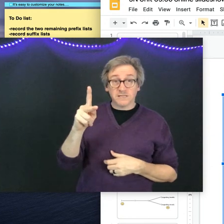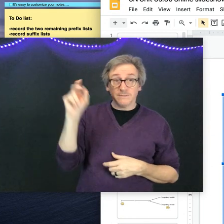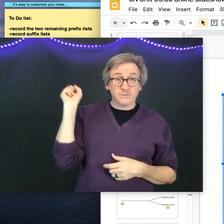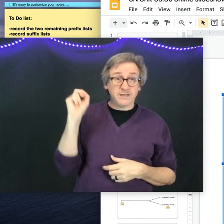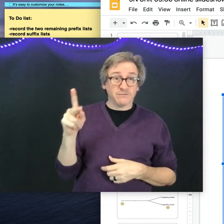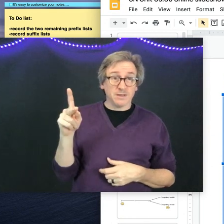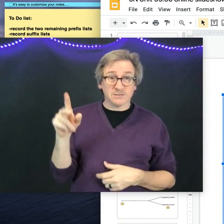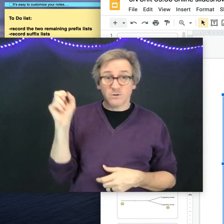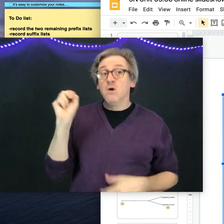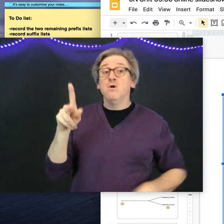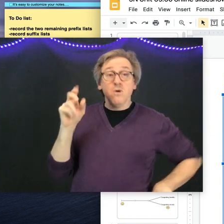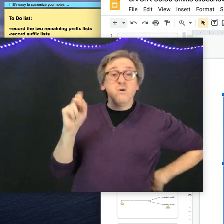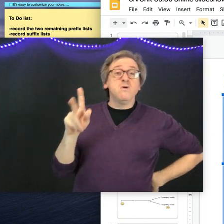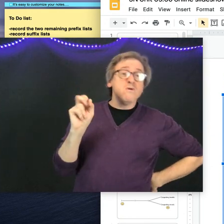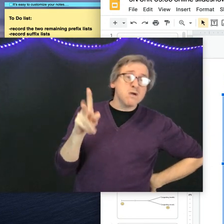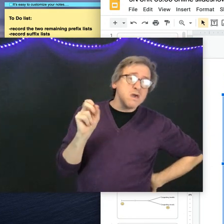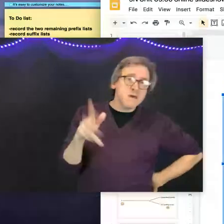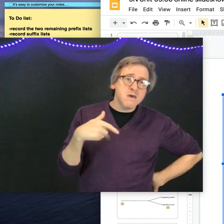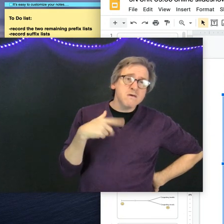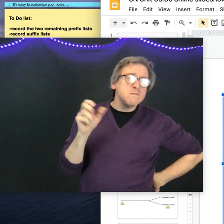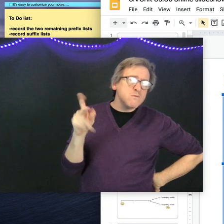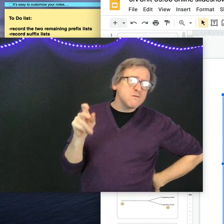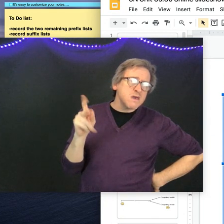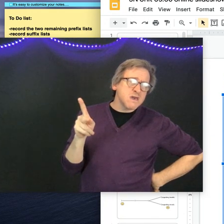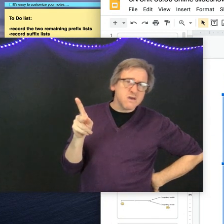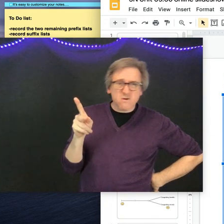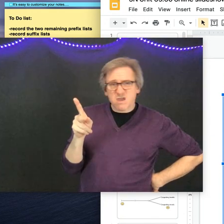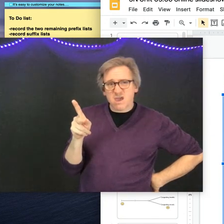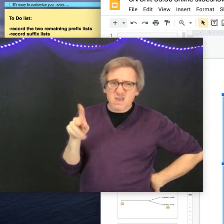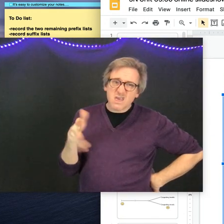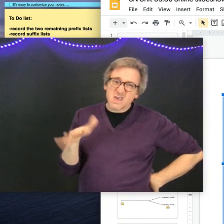Okay. Same as we did from the last one. Okay.